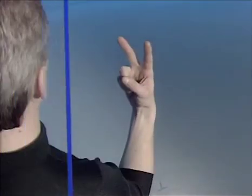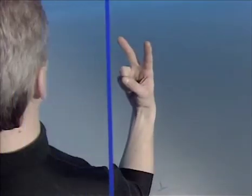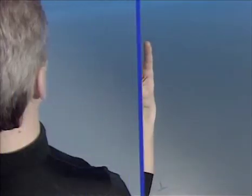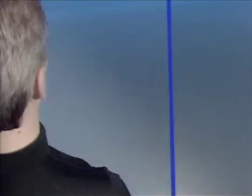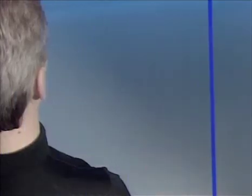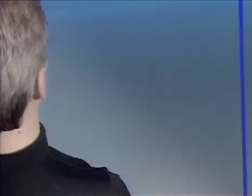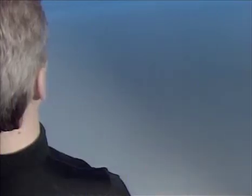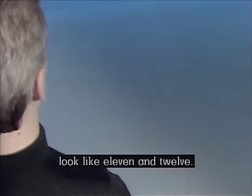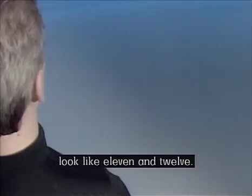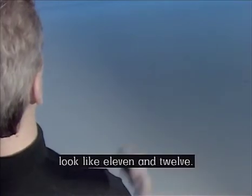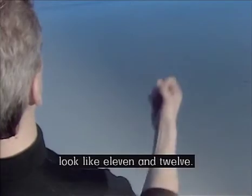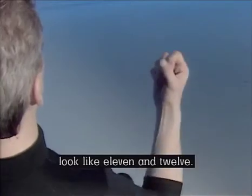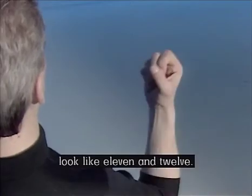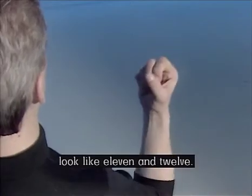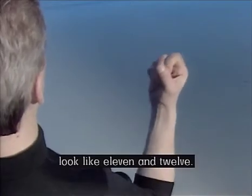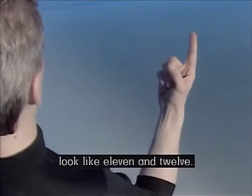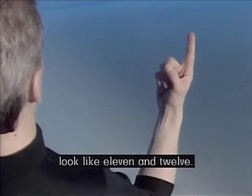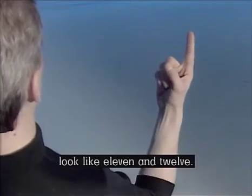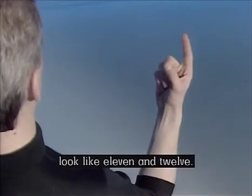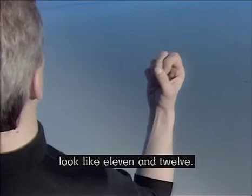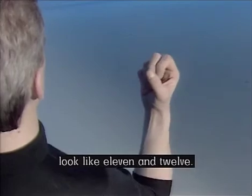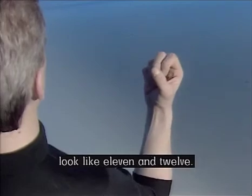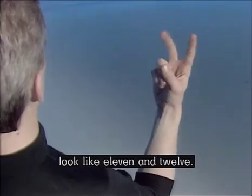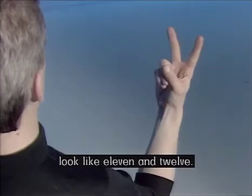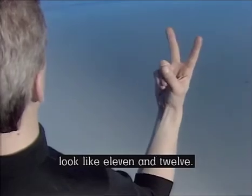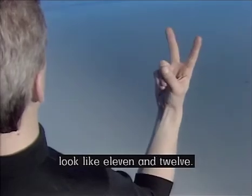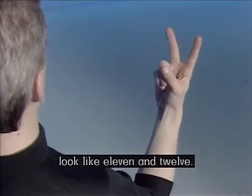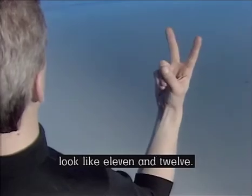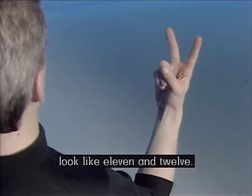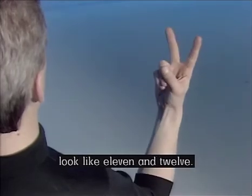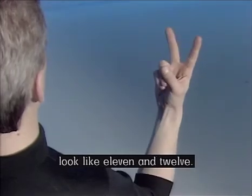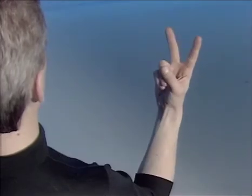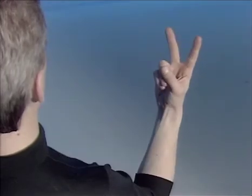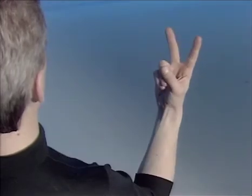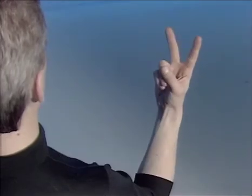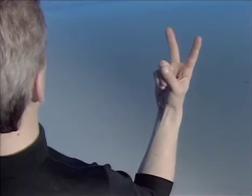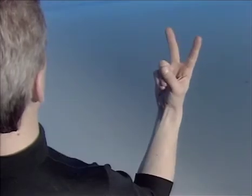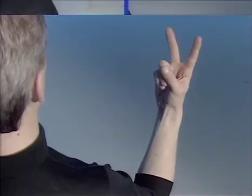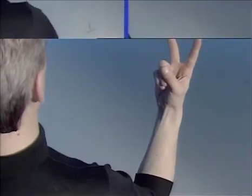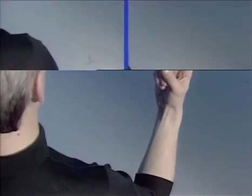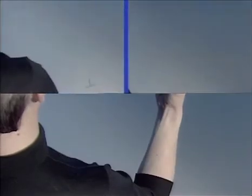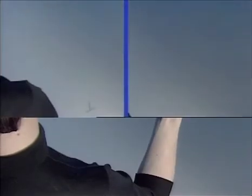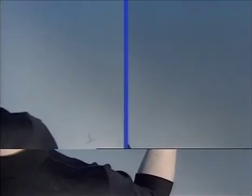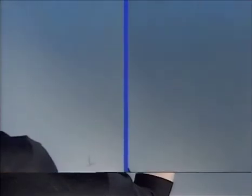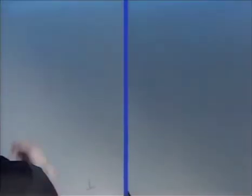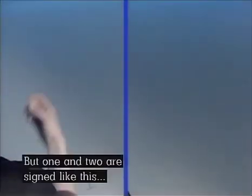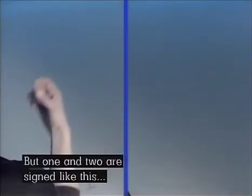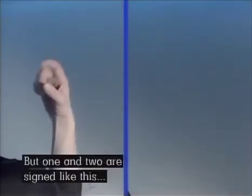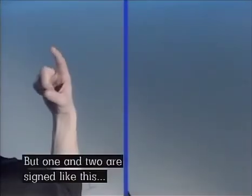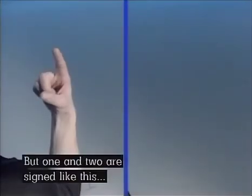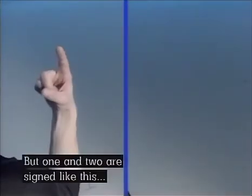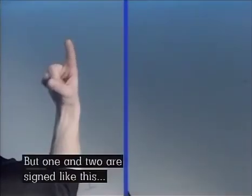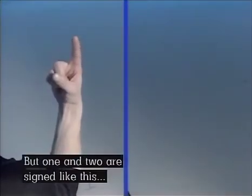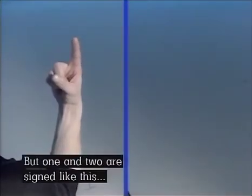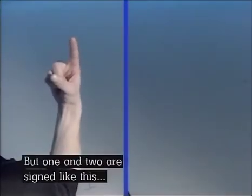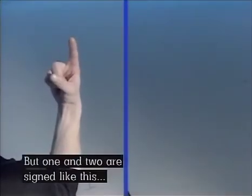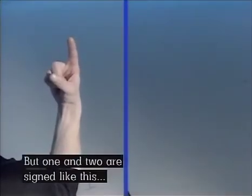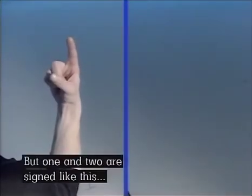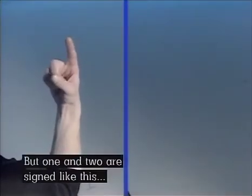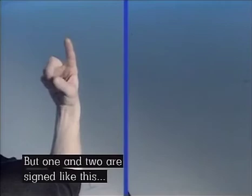like 11 and 12. But the difference is that 1 and 2 are signed